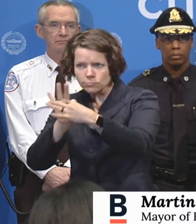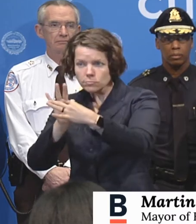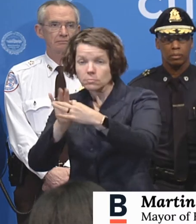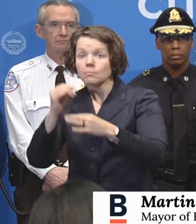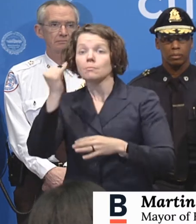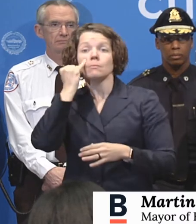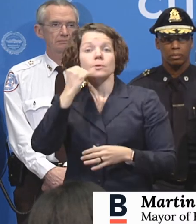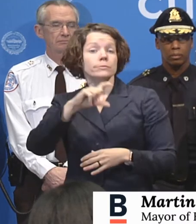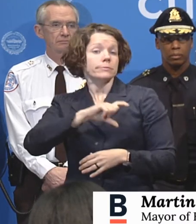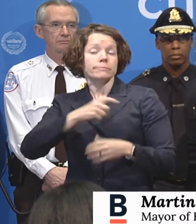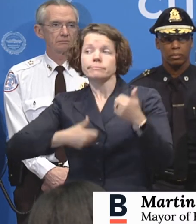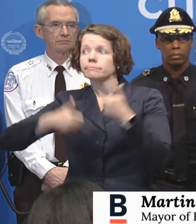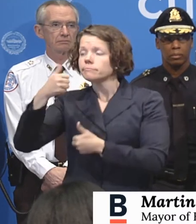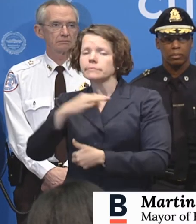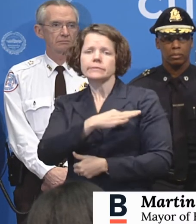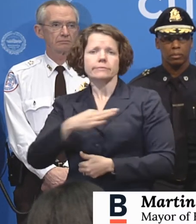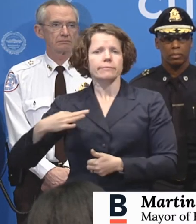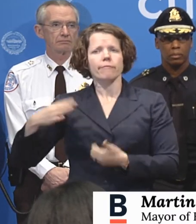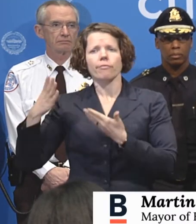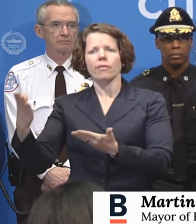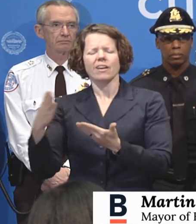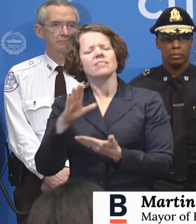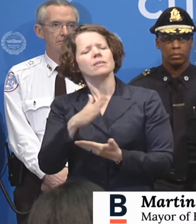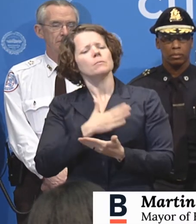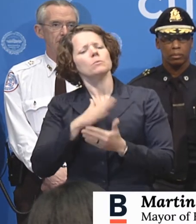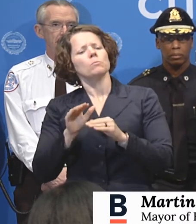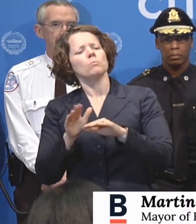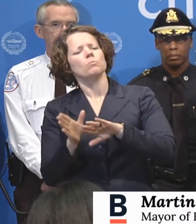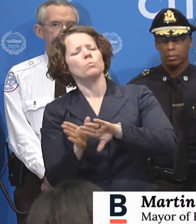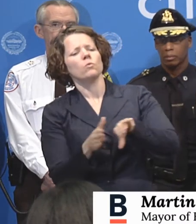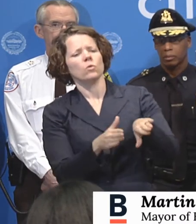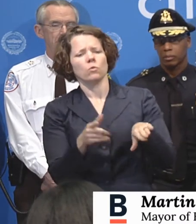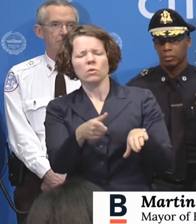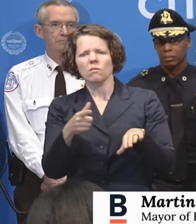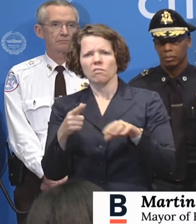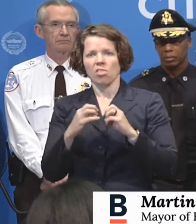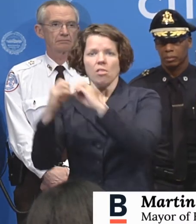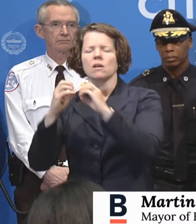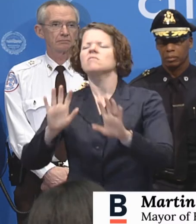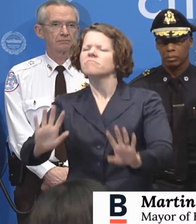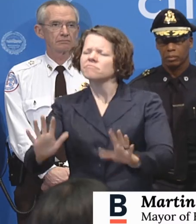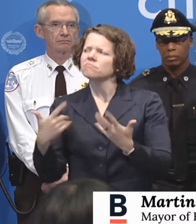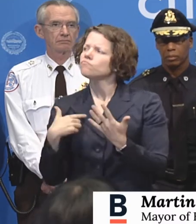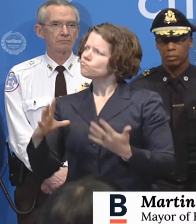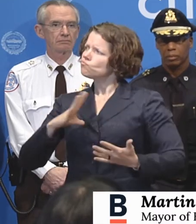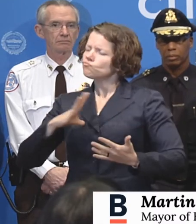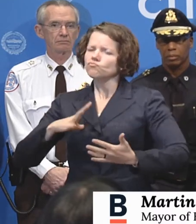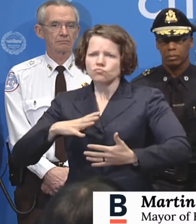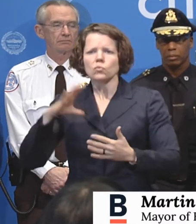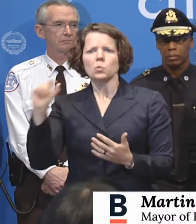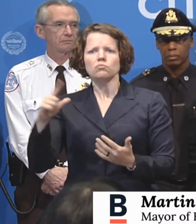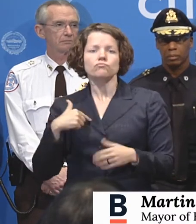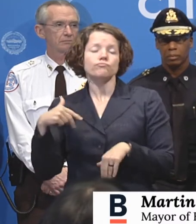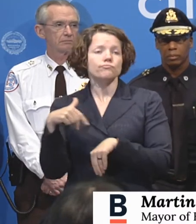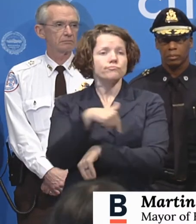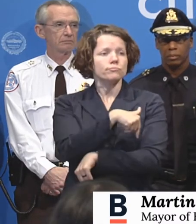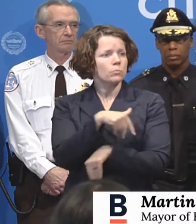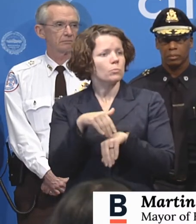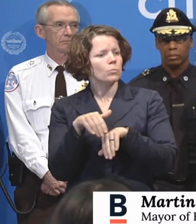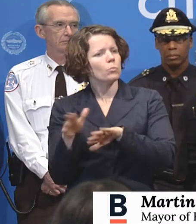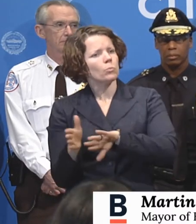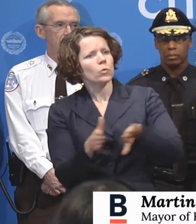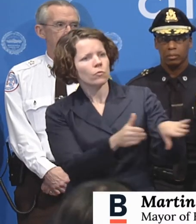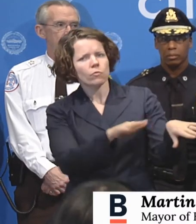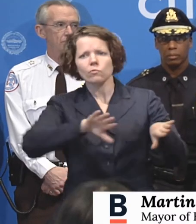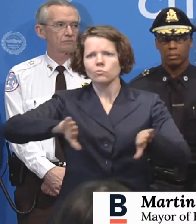move, just move. No need to fight back. No need to push back. Just move. If somebody's asking you to move, there's a reason for it. I